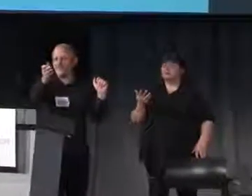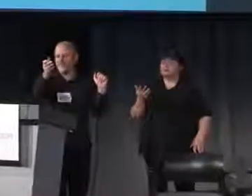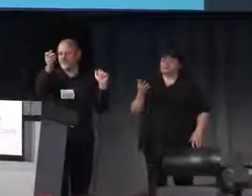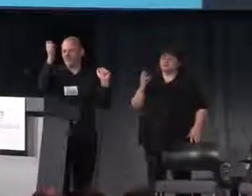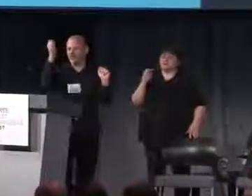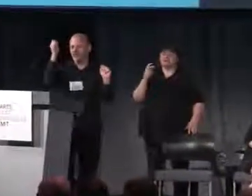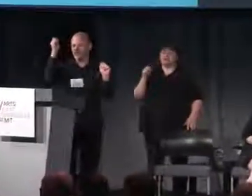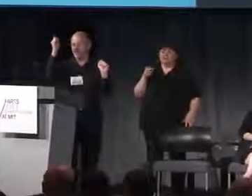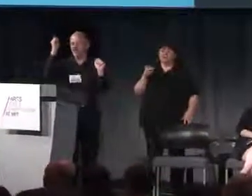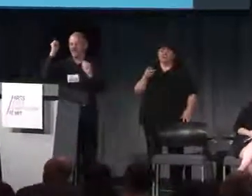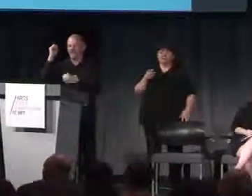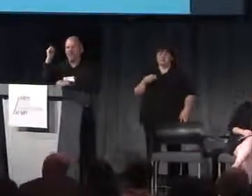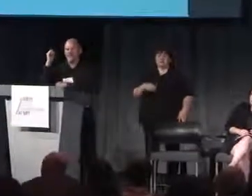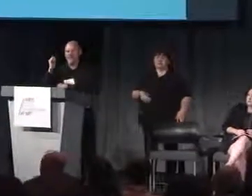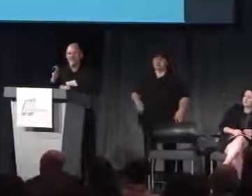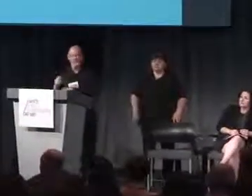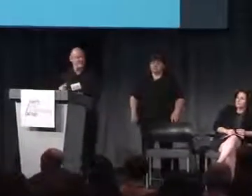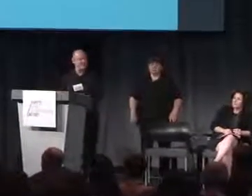Evan.